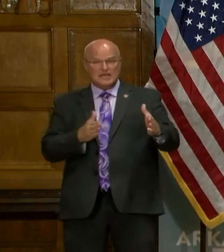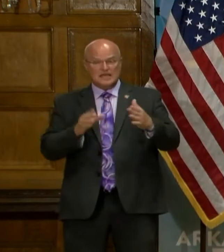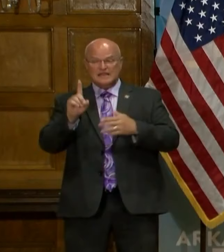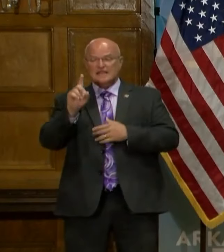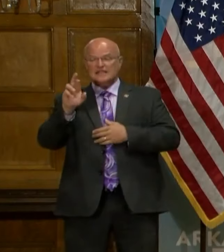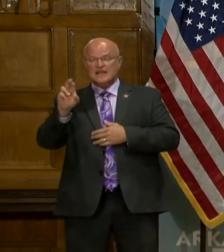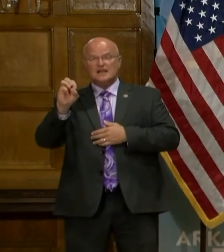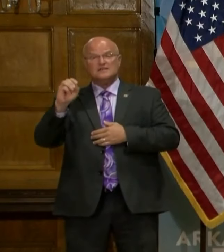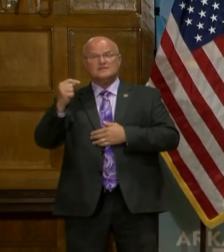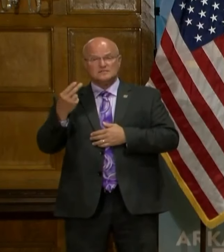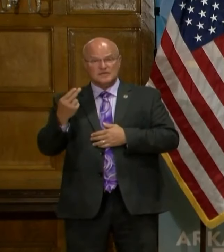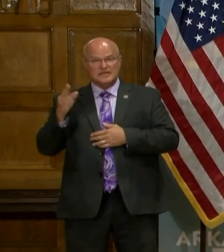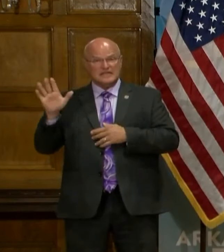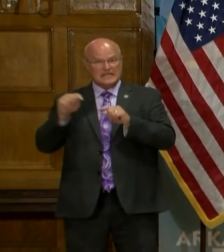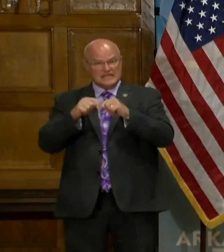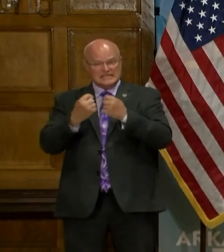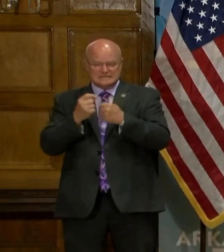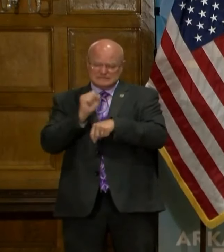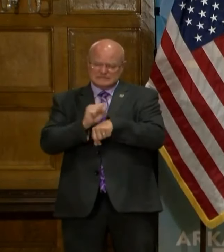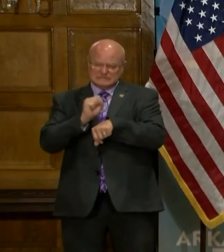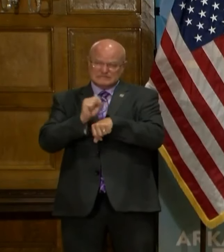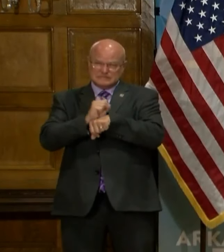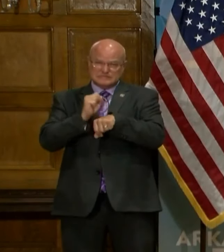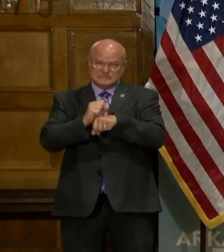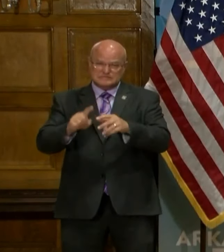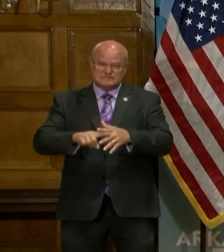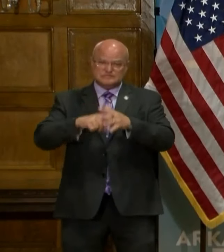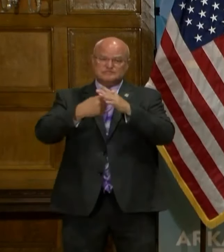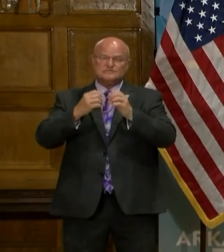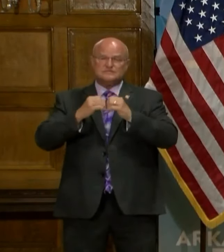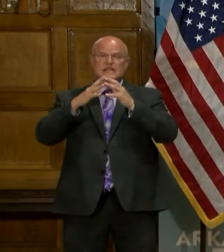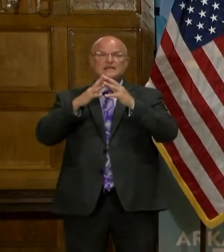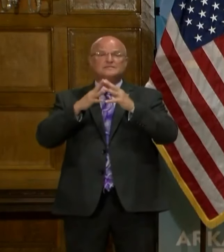Dr. Smith and his team has worked so hard to implement, which